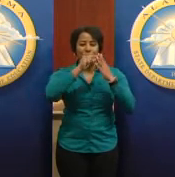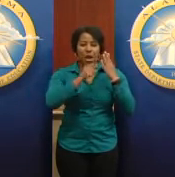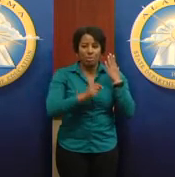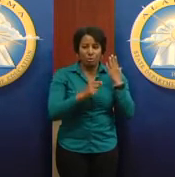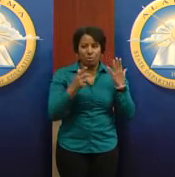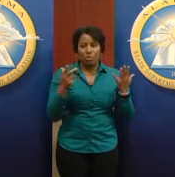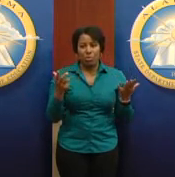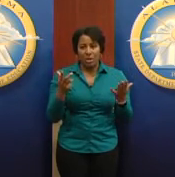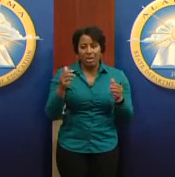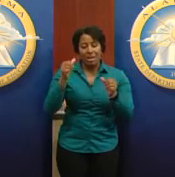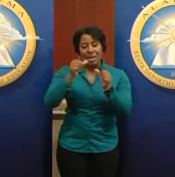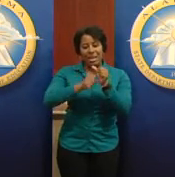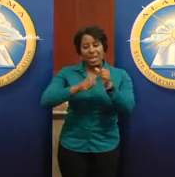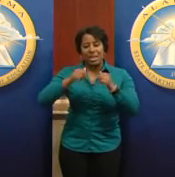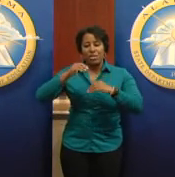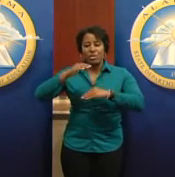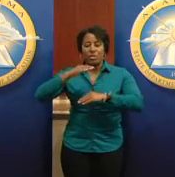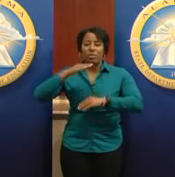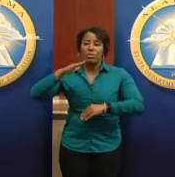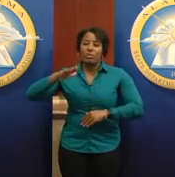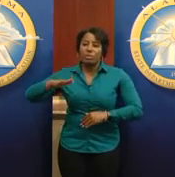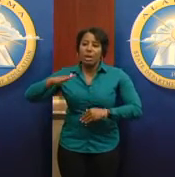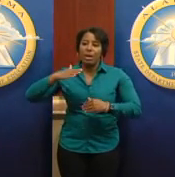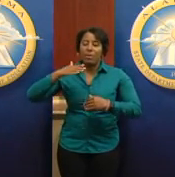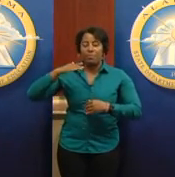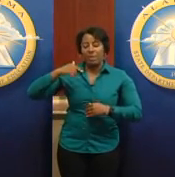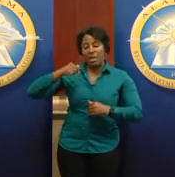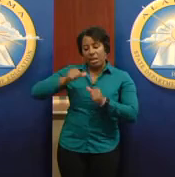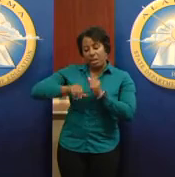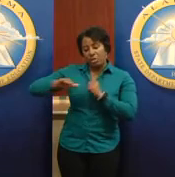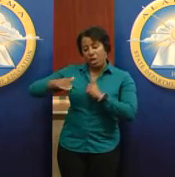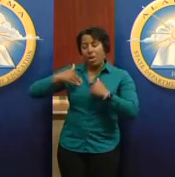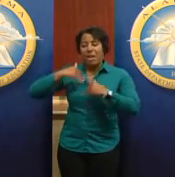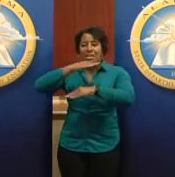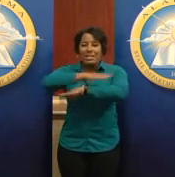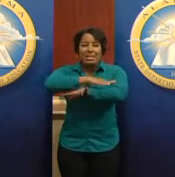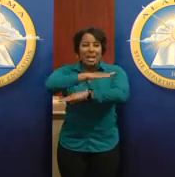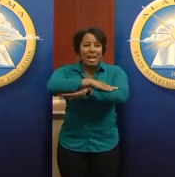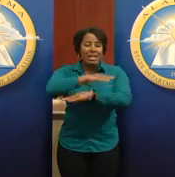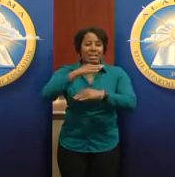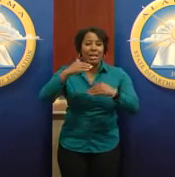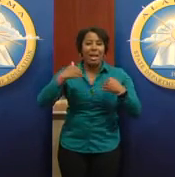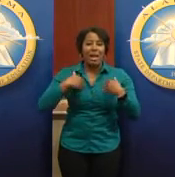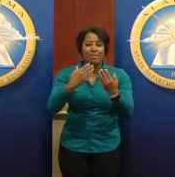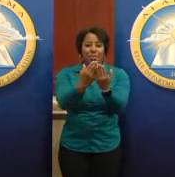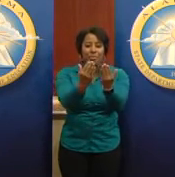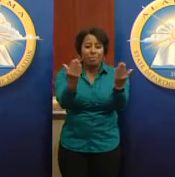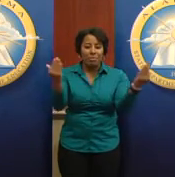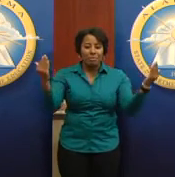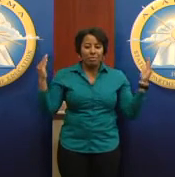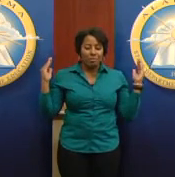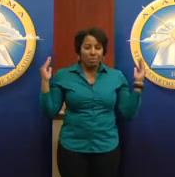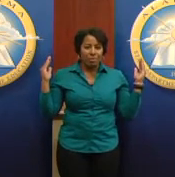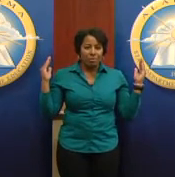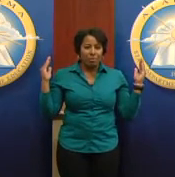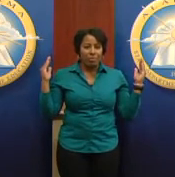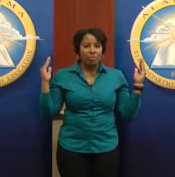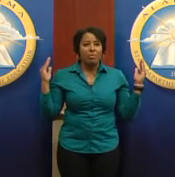each child to have a desk that was 6 foot from the next child, and I think with a plexiglass room built around them.